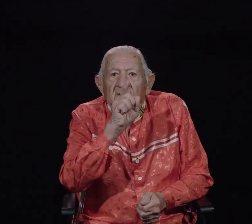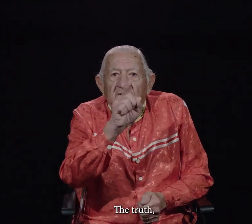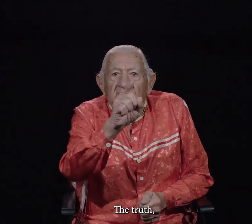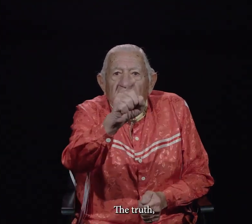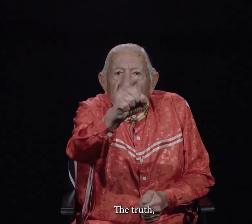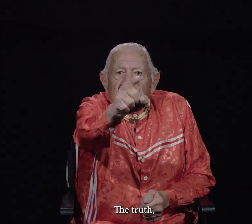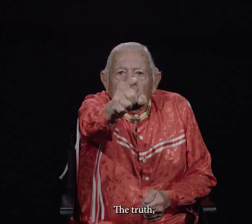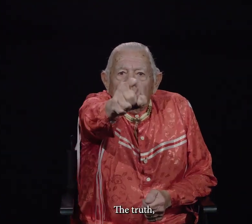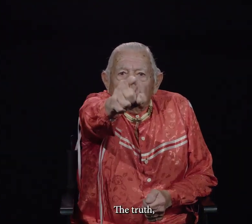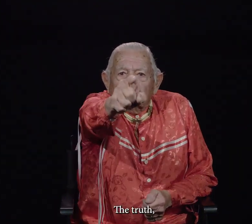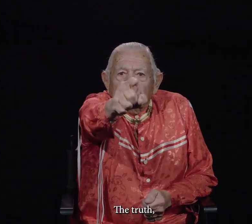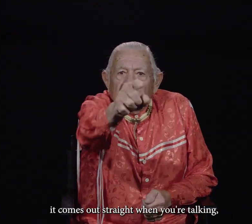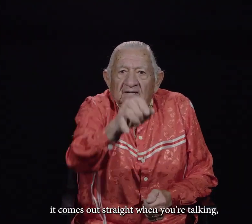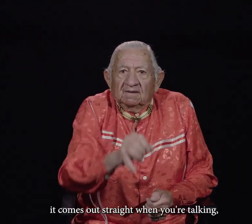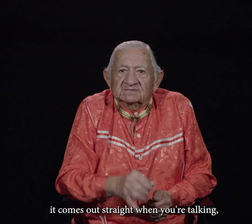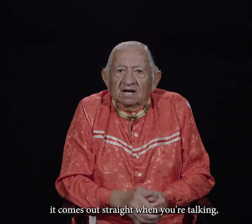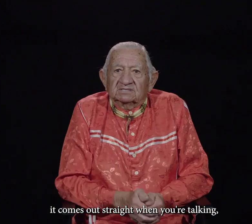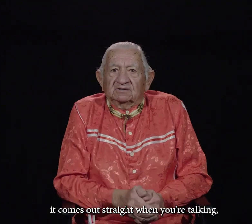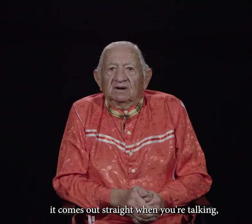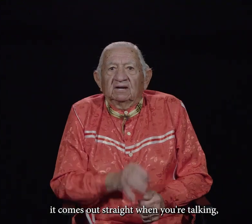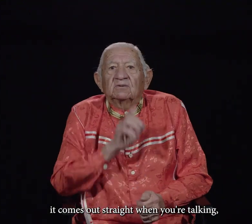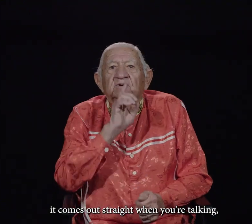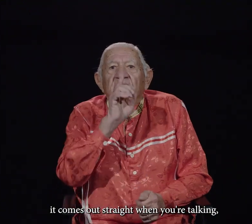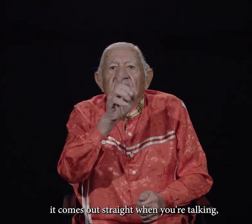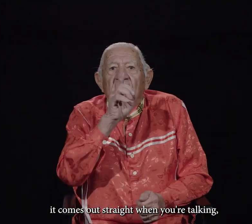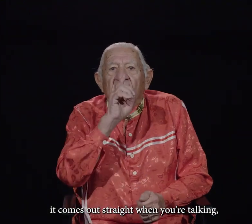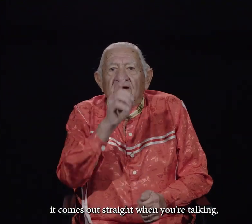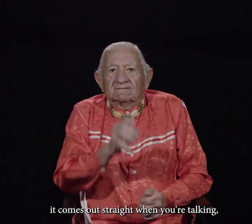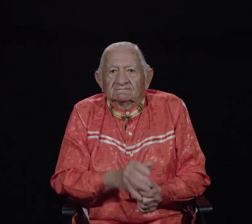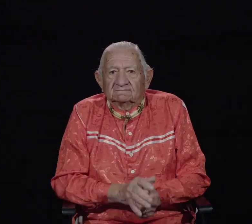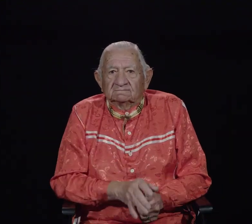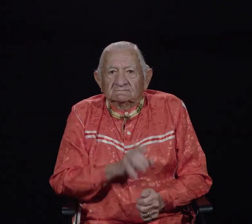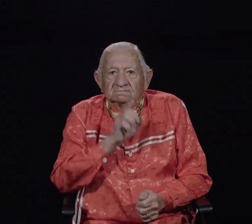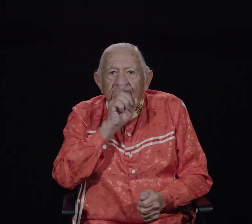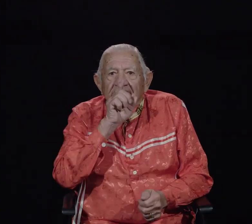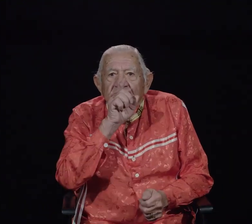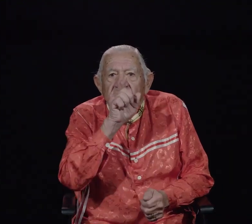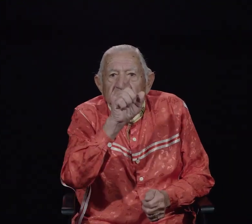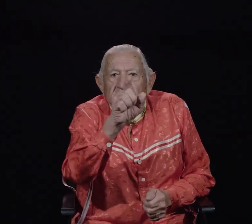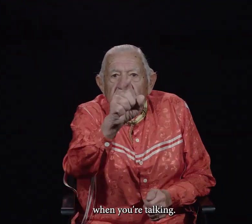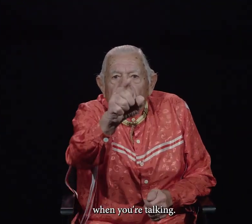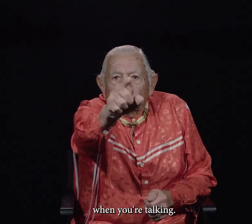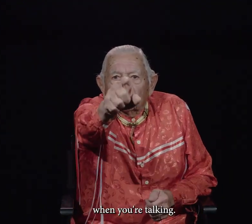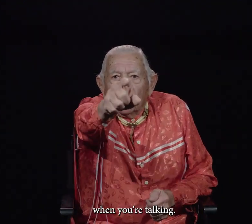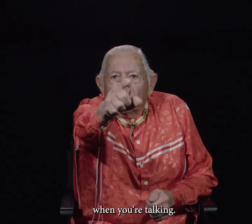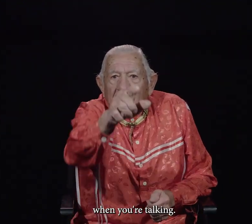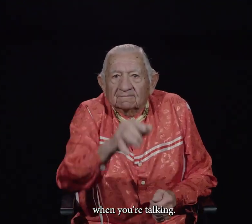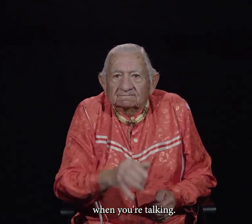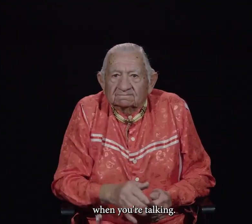the truth, it comes out straight when you're talking. When you're talking.